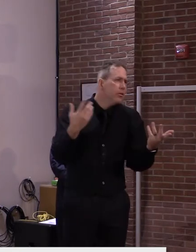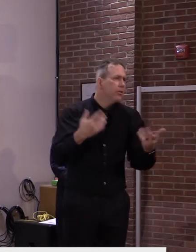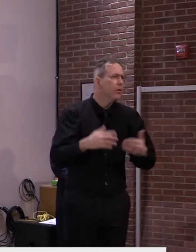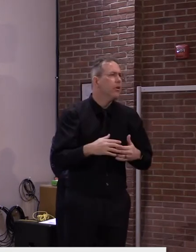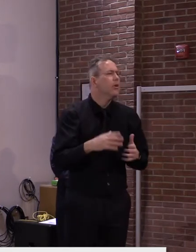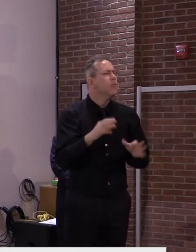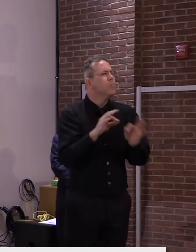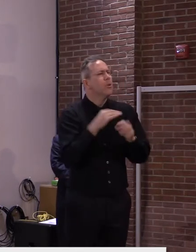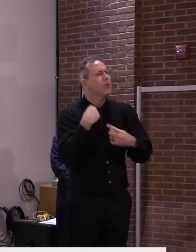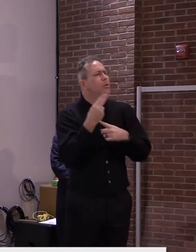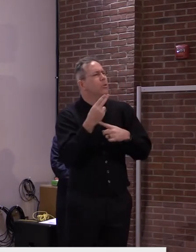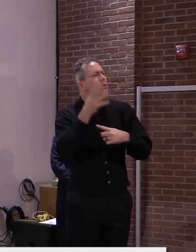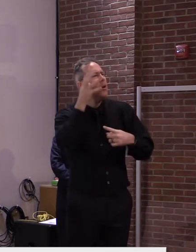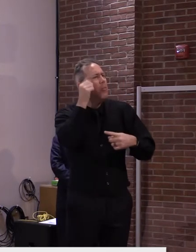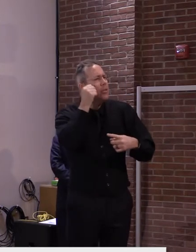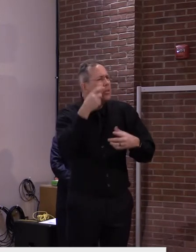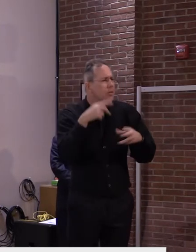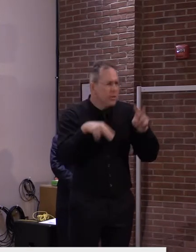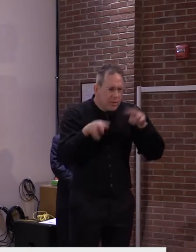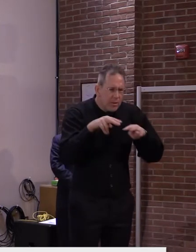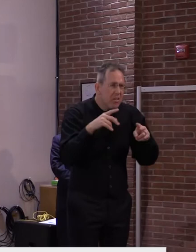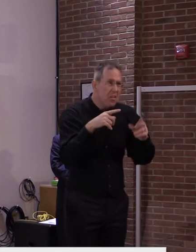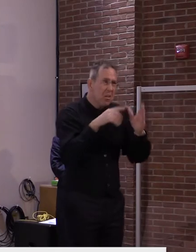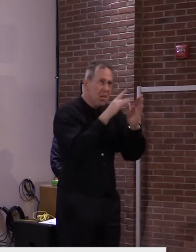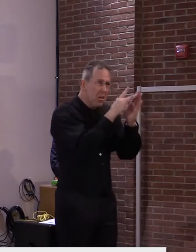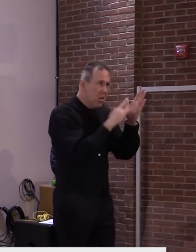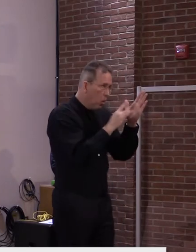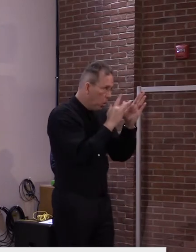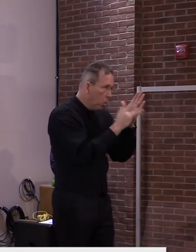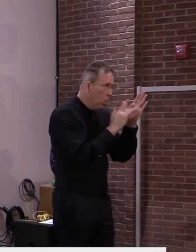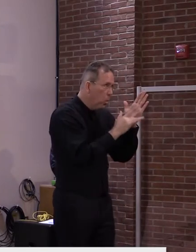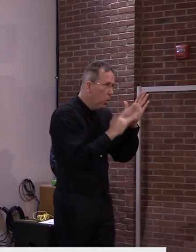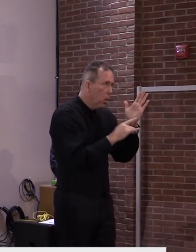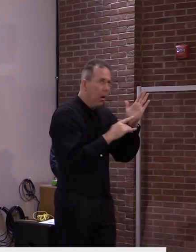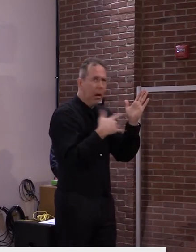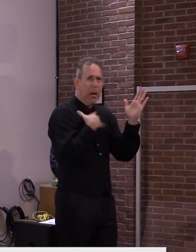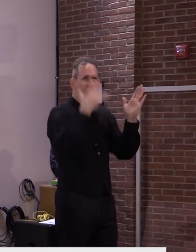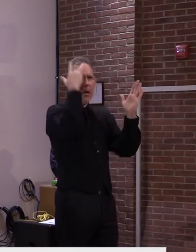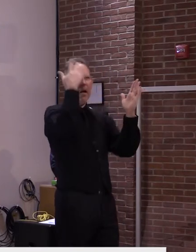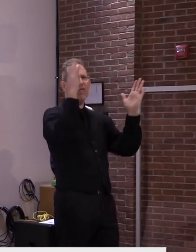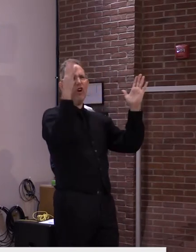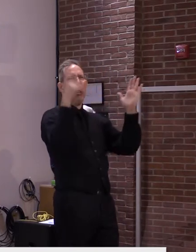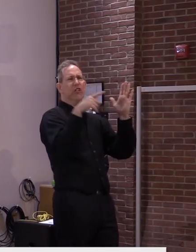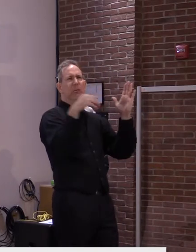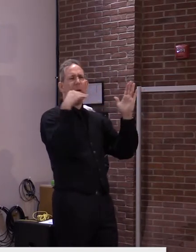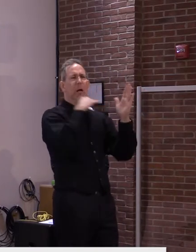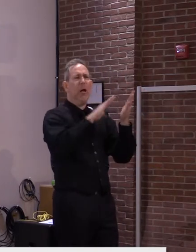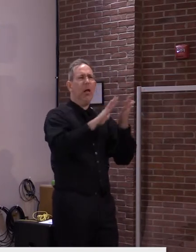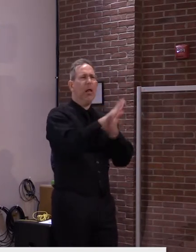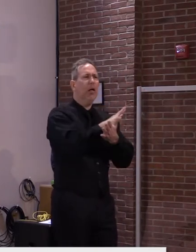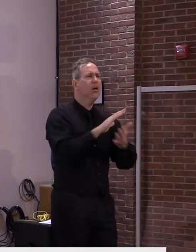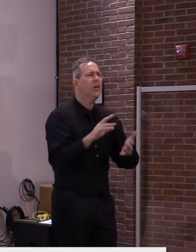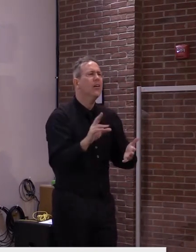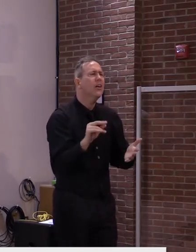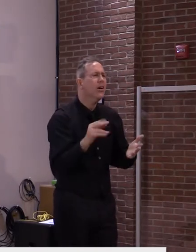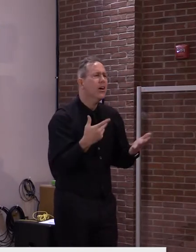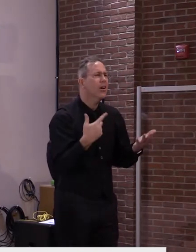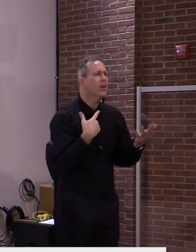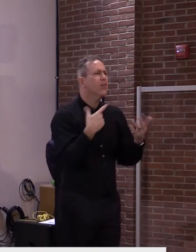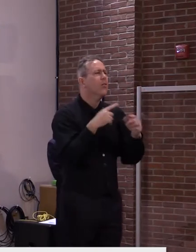integrate knowledge of when it's a public health issue that they should really be careful with versus when it's